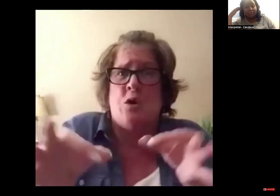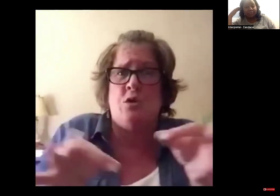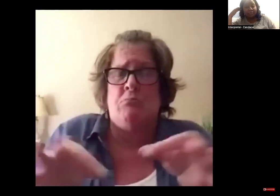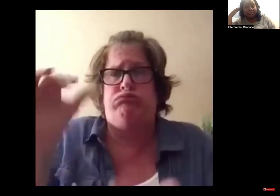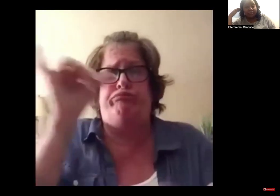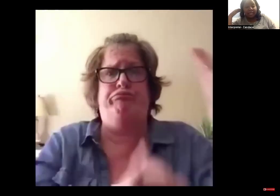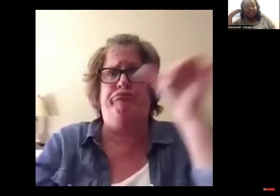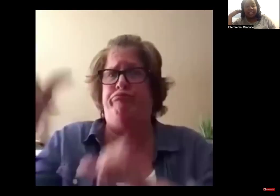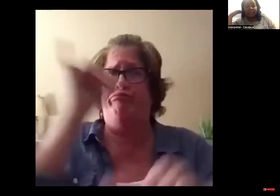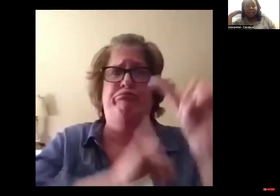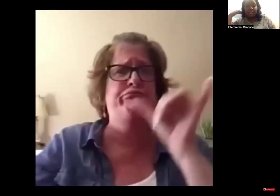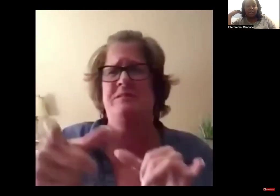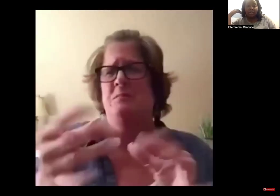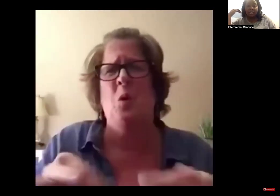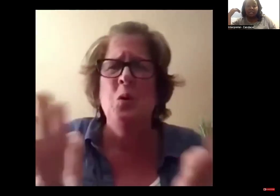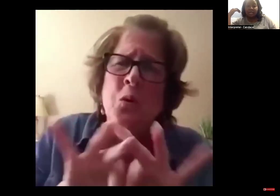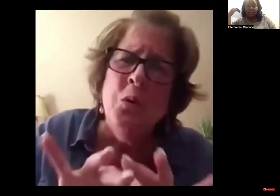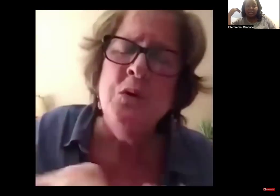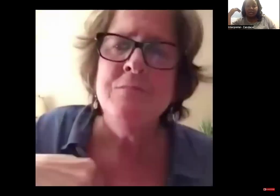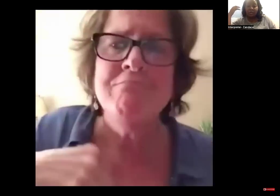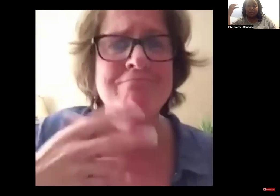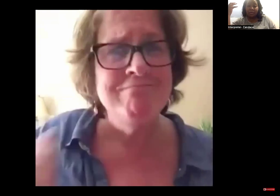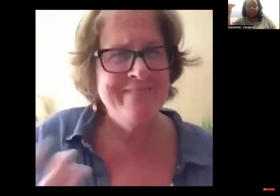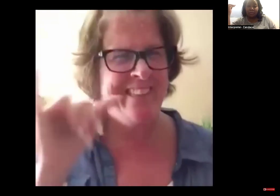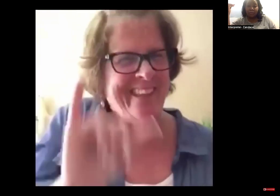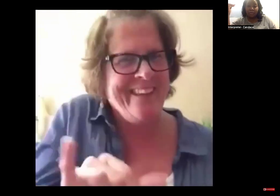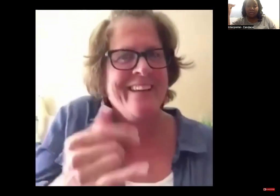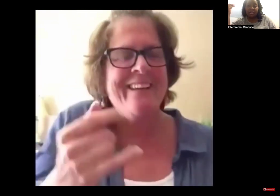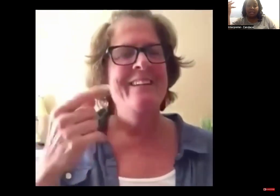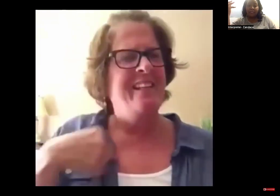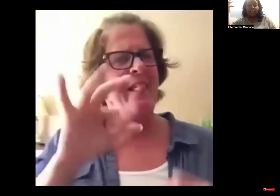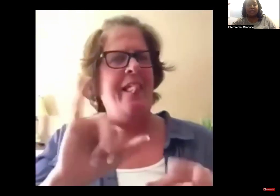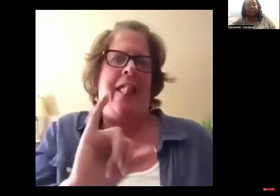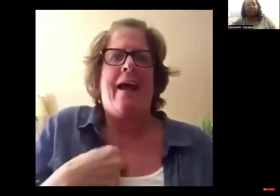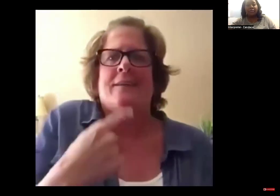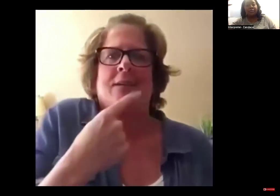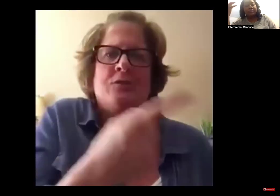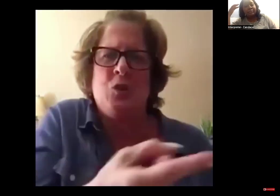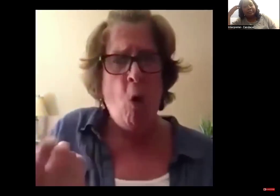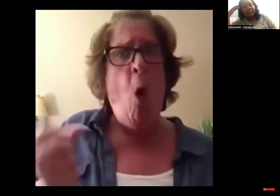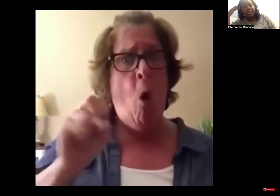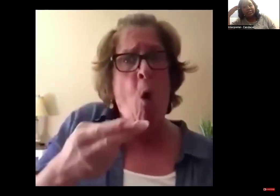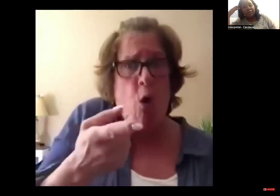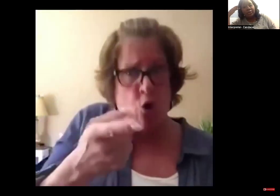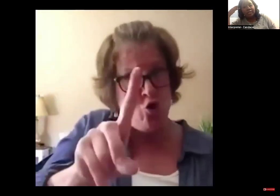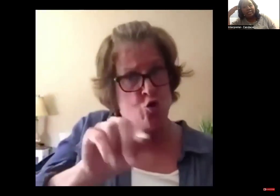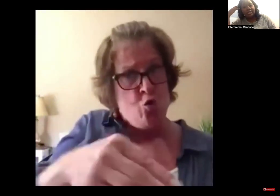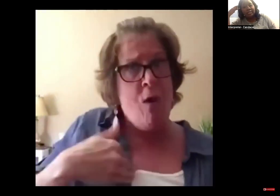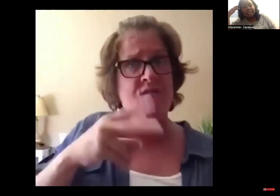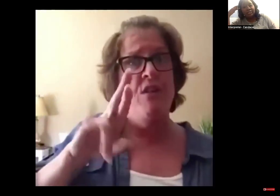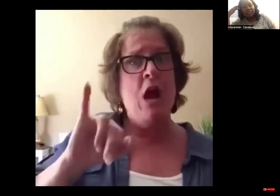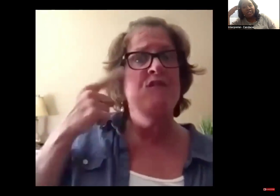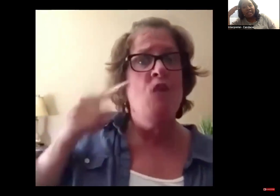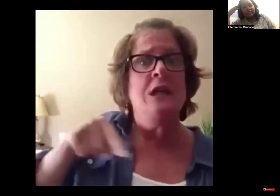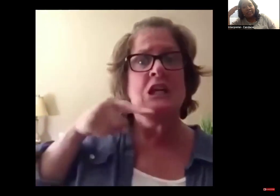doing. And he explained a lot of things that we didn't know that was really important. Like, for example, he told